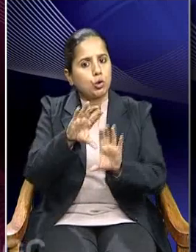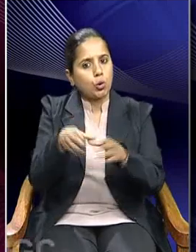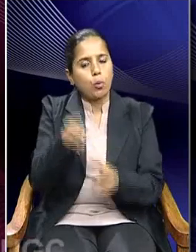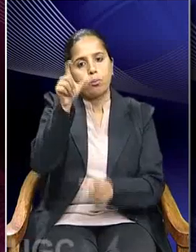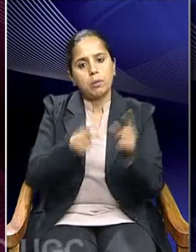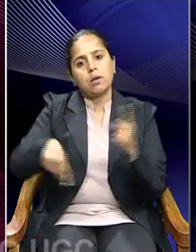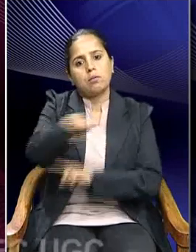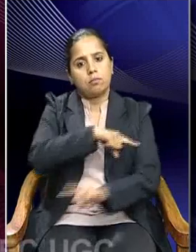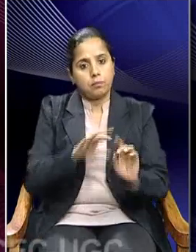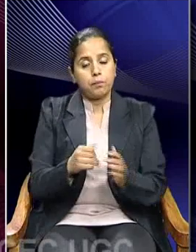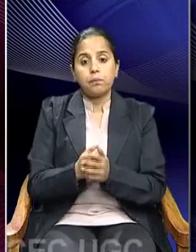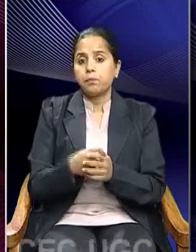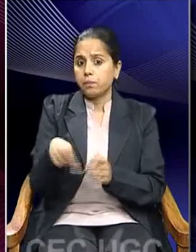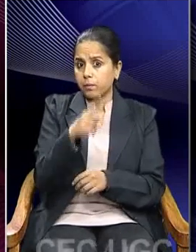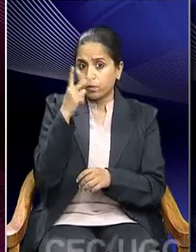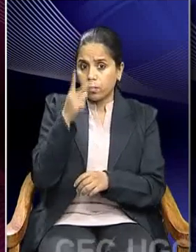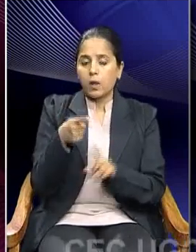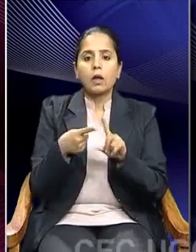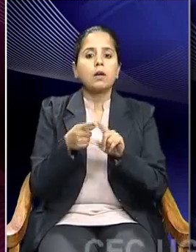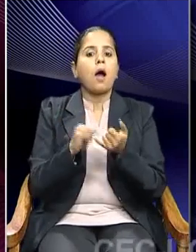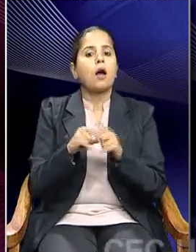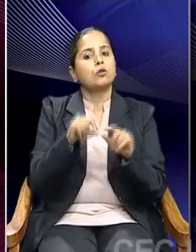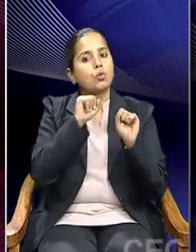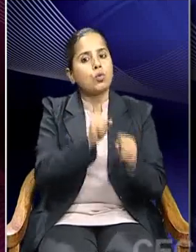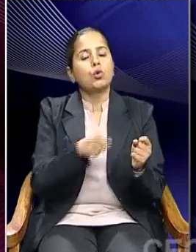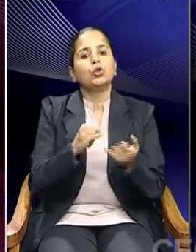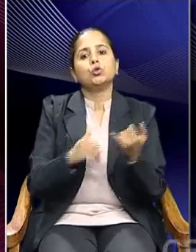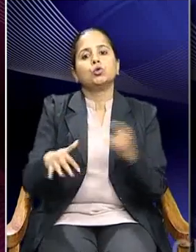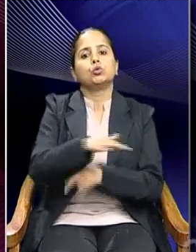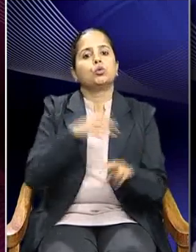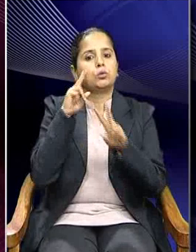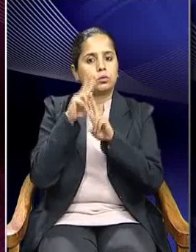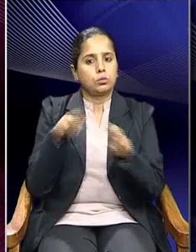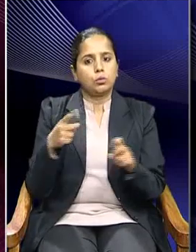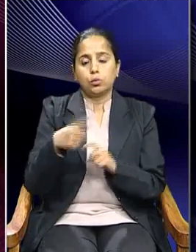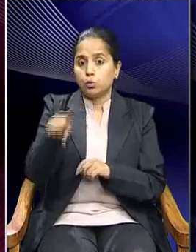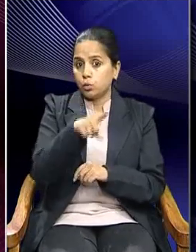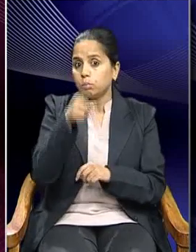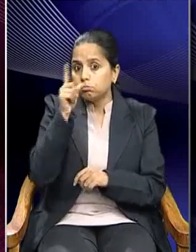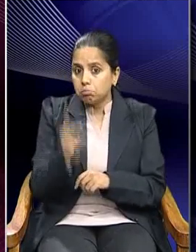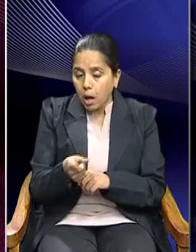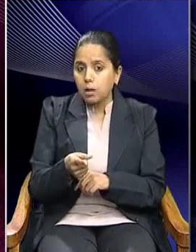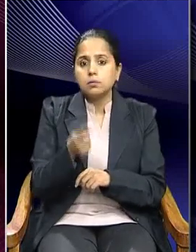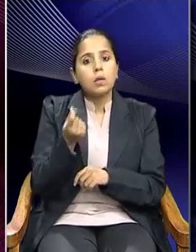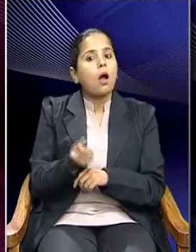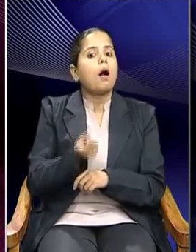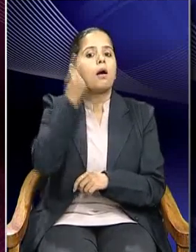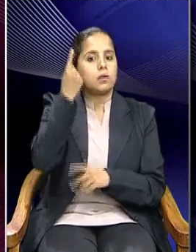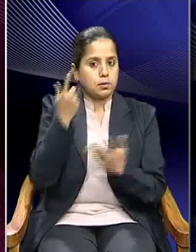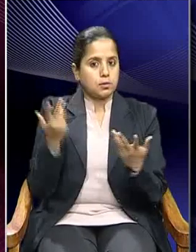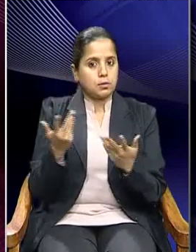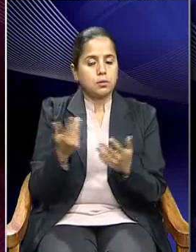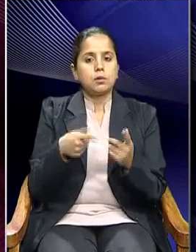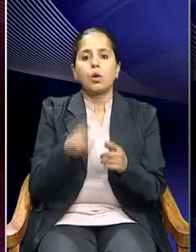people. So that is the task of a sociological research. You need to understand